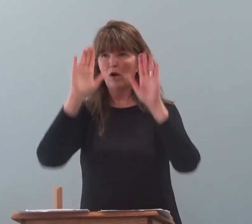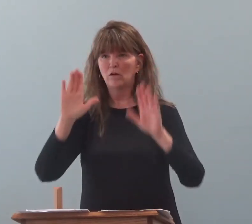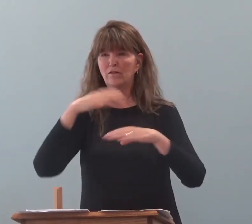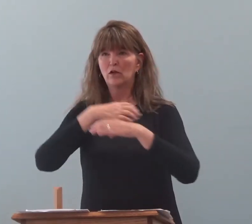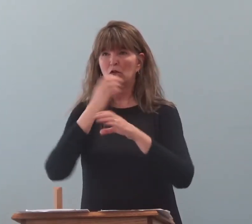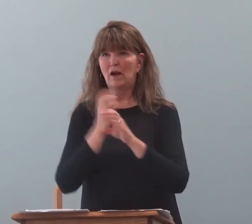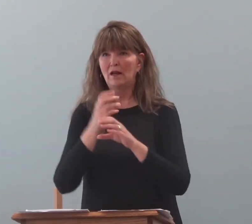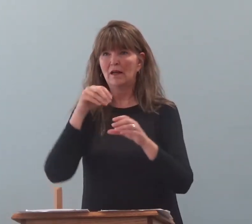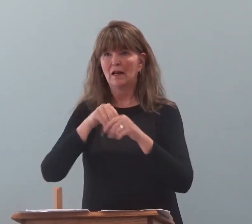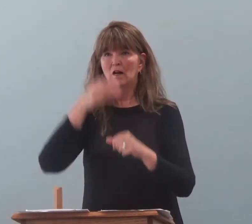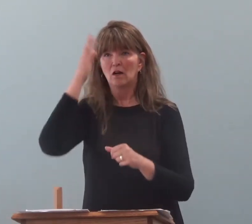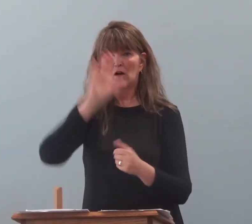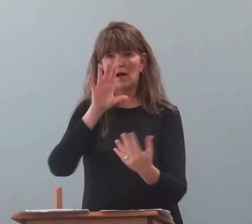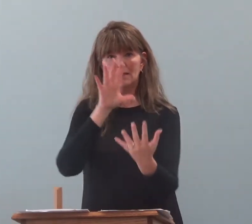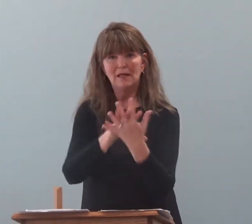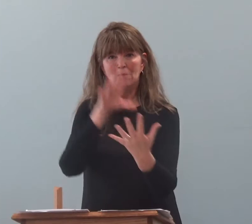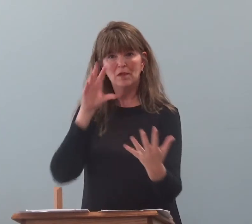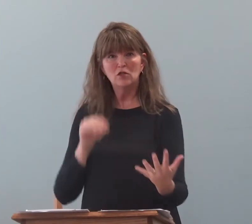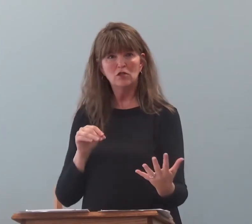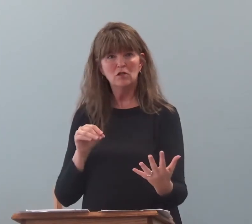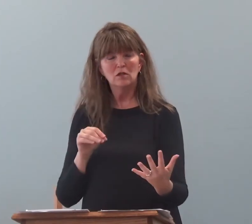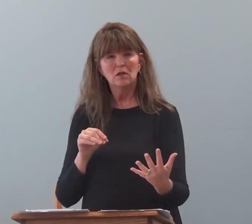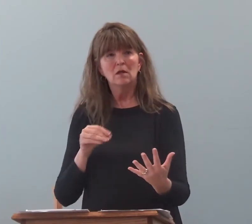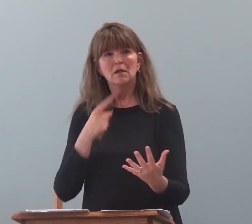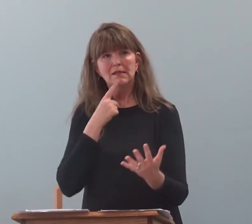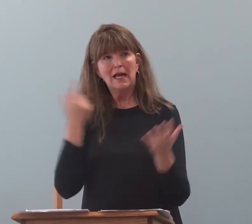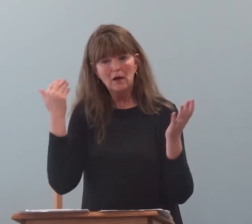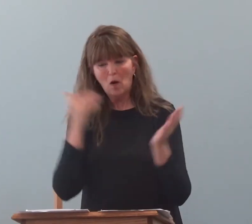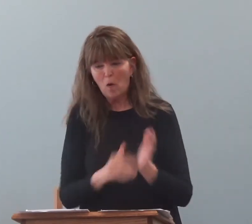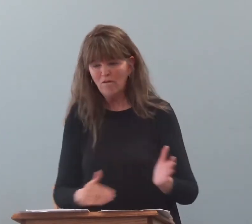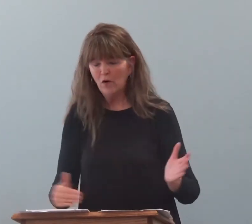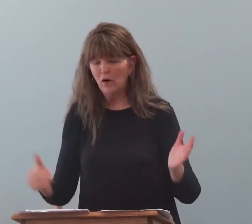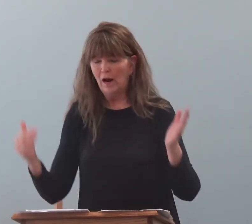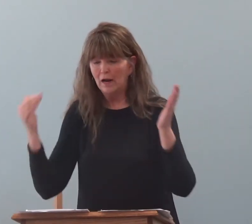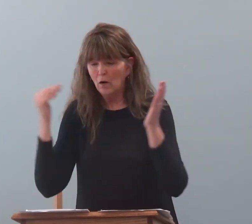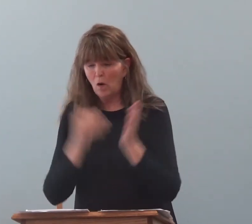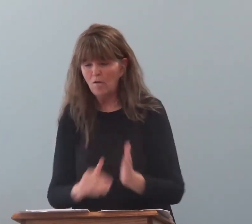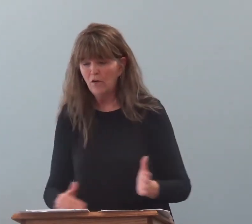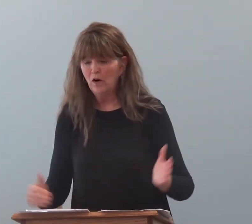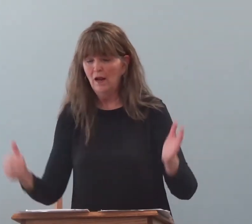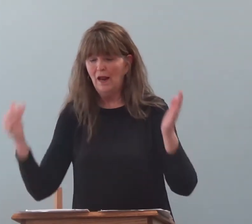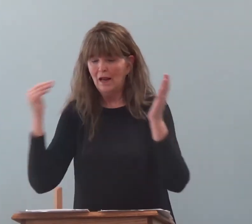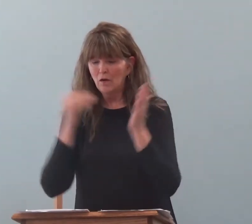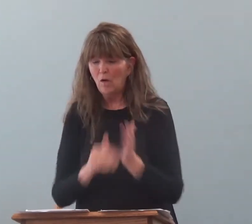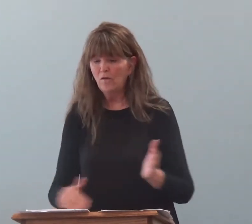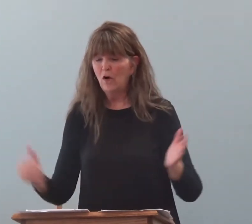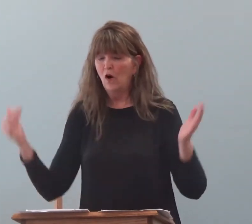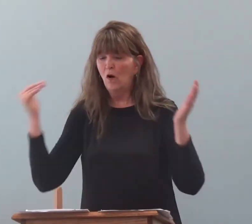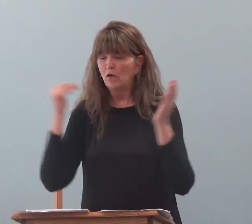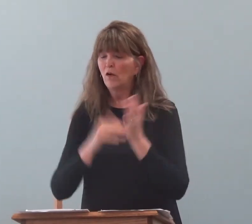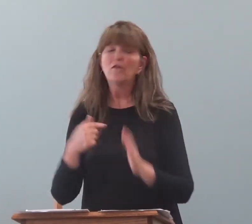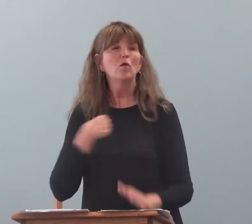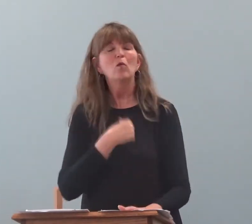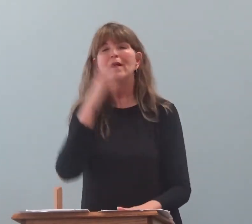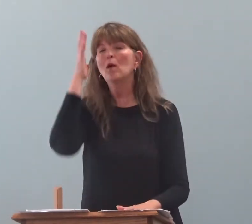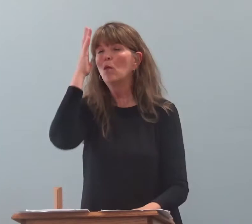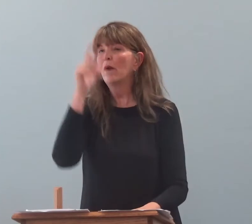look in the mirror, I want you to see yourself as wonderfully created in the image of God. And I want you to tell yourself that over and